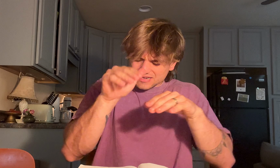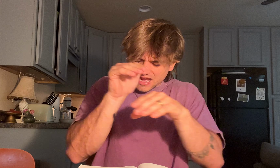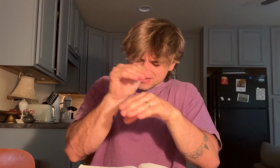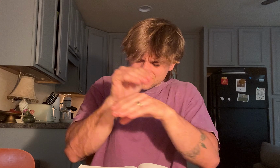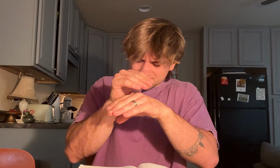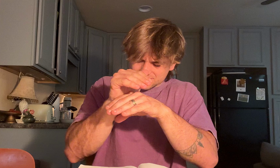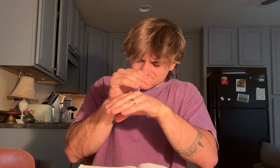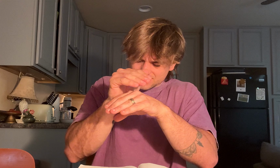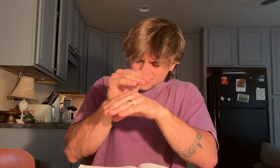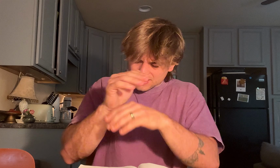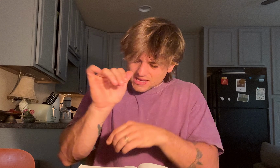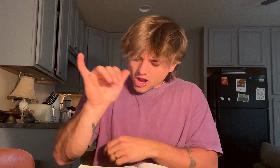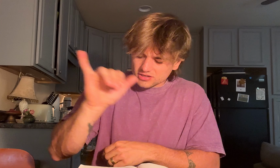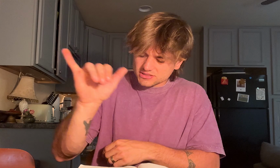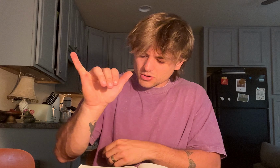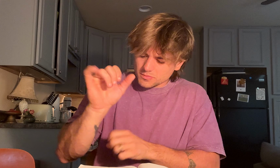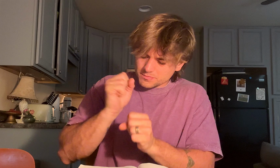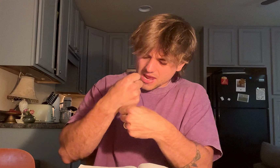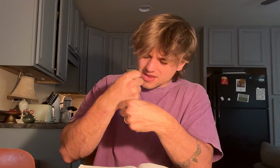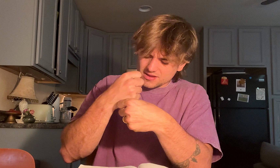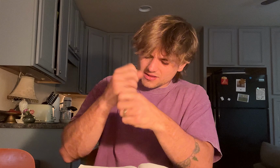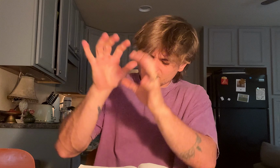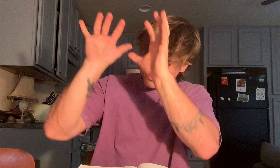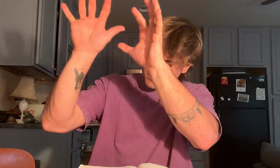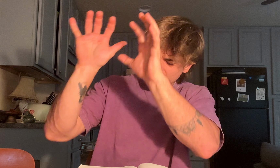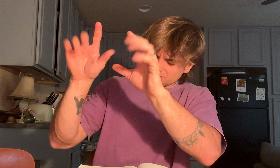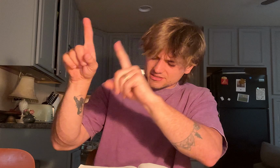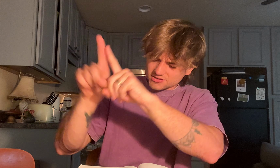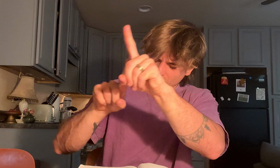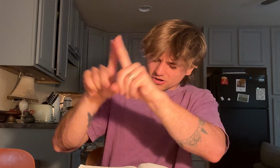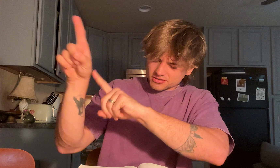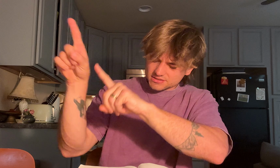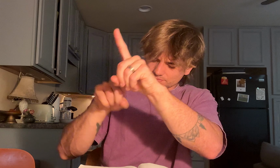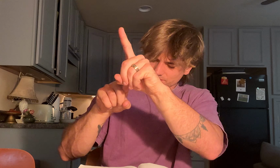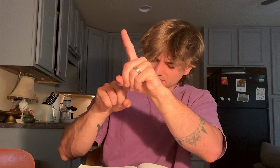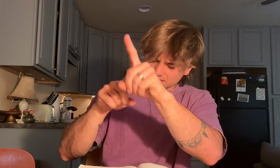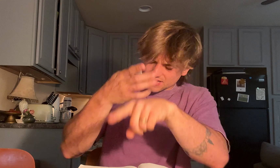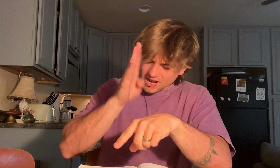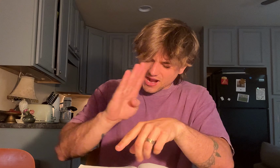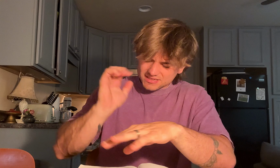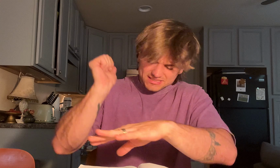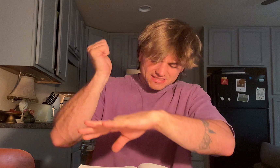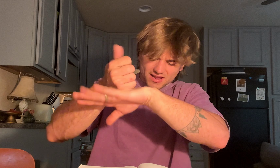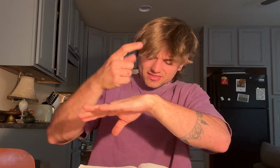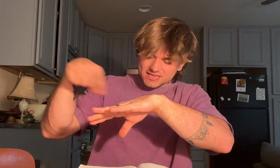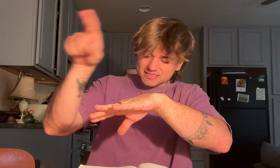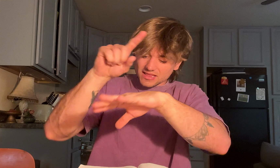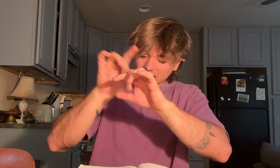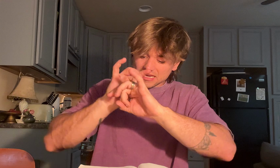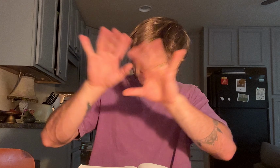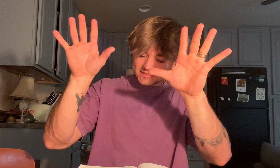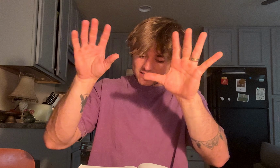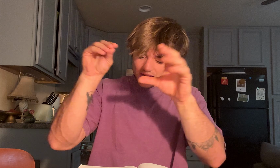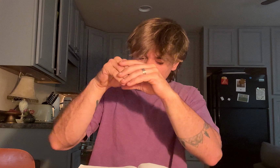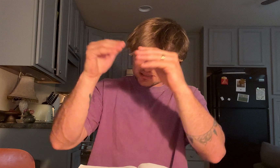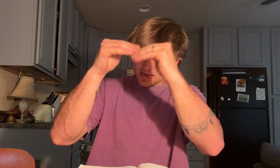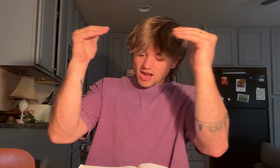night. He also made the stars. And God set these lights in the sky